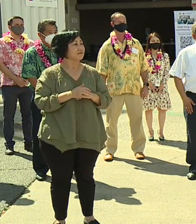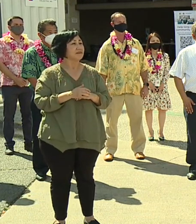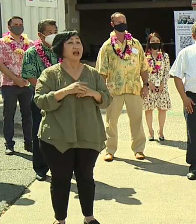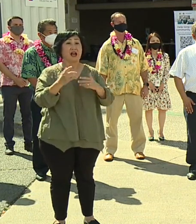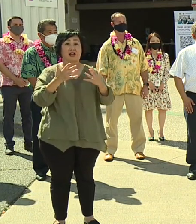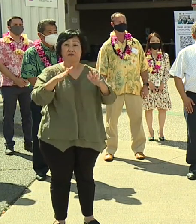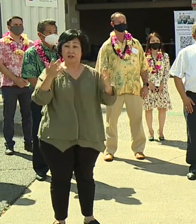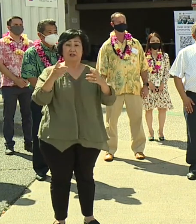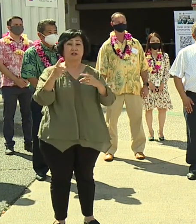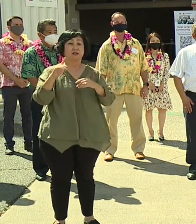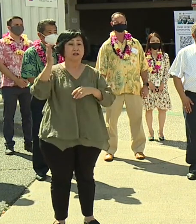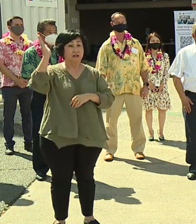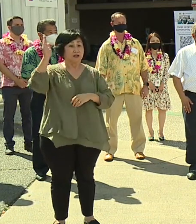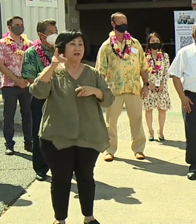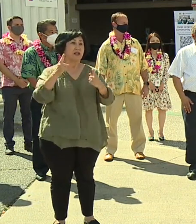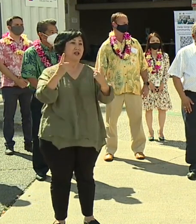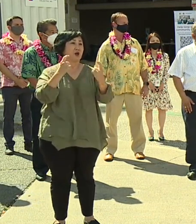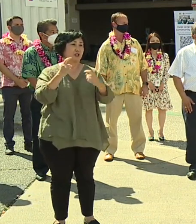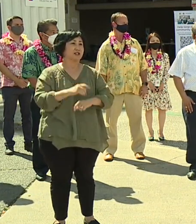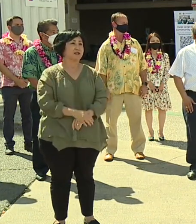up to questions. Thank you.